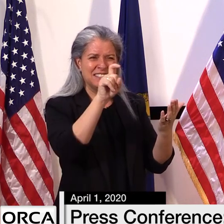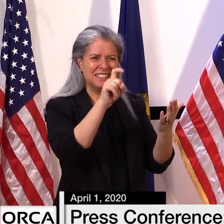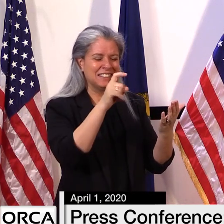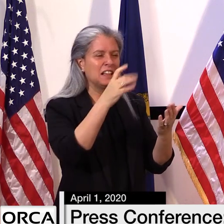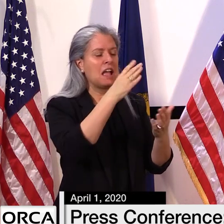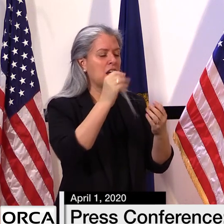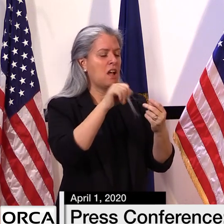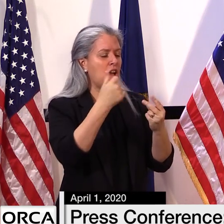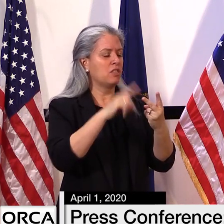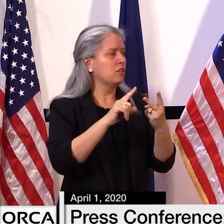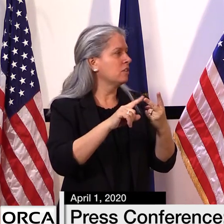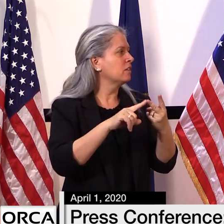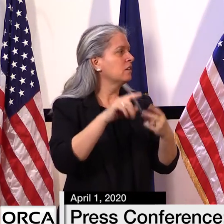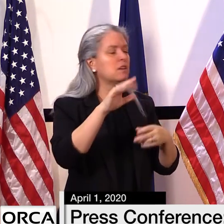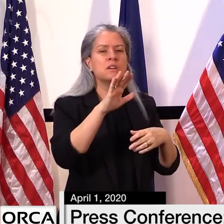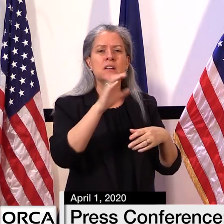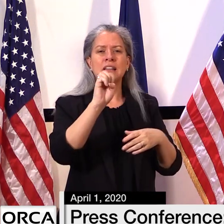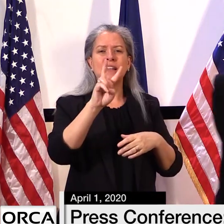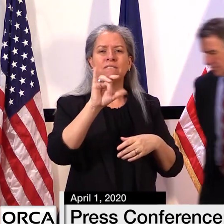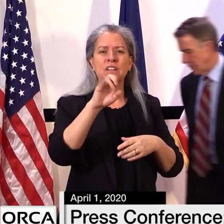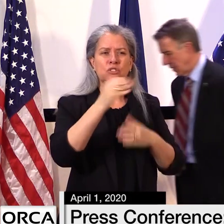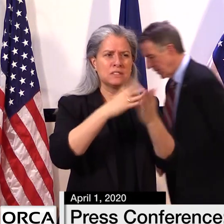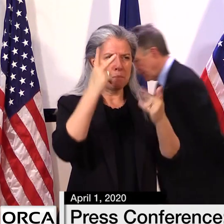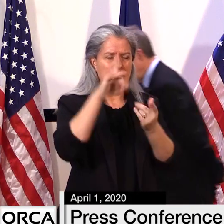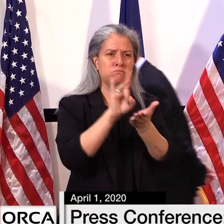state? I can speak to that. Okay. This piece.